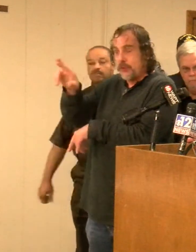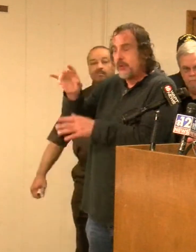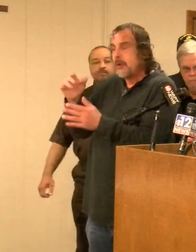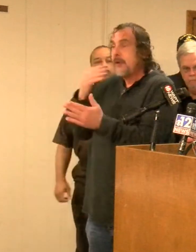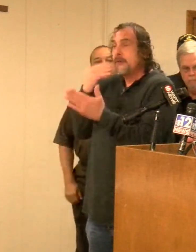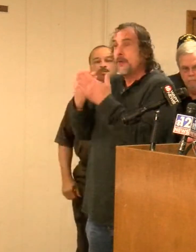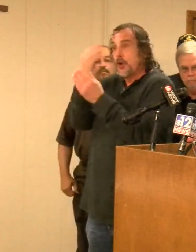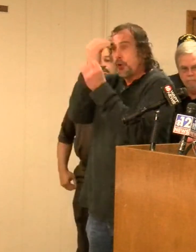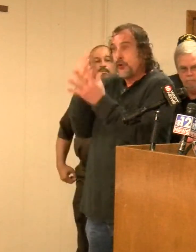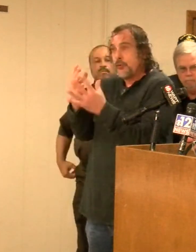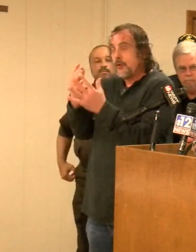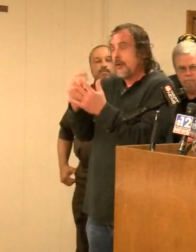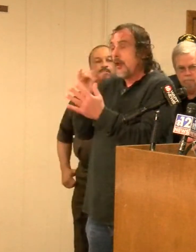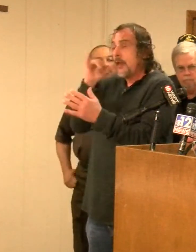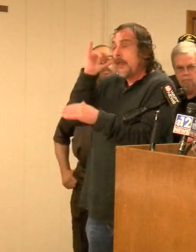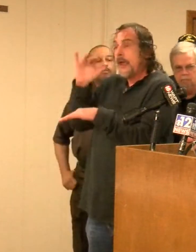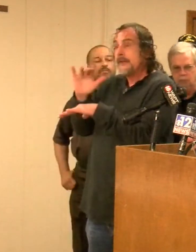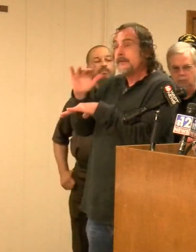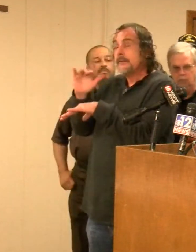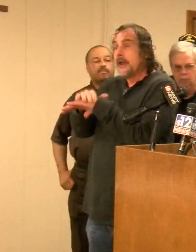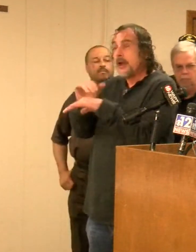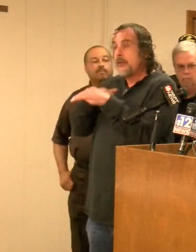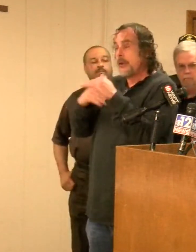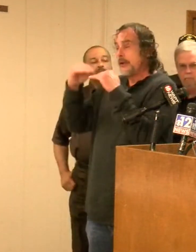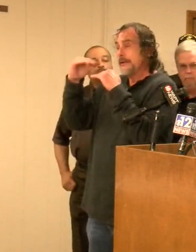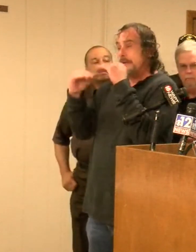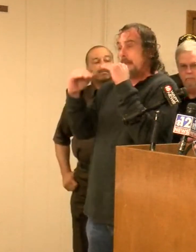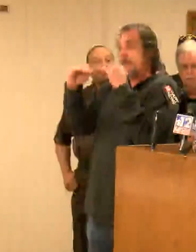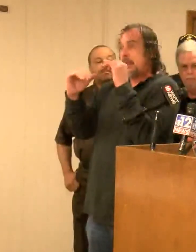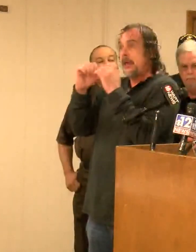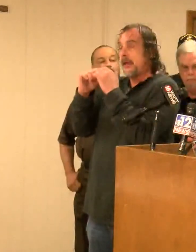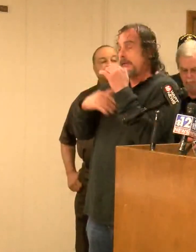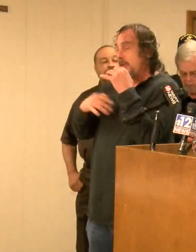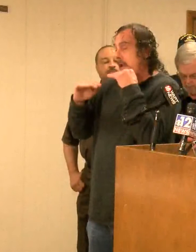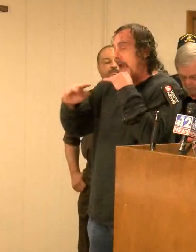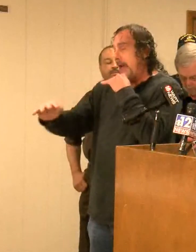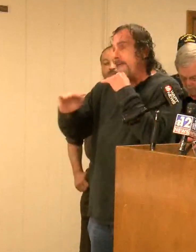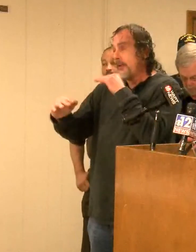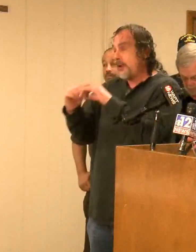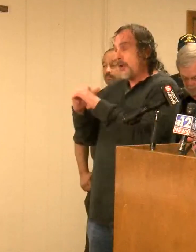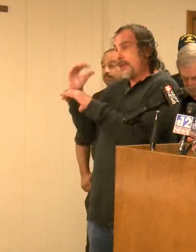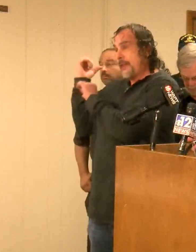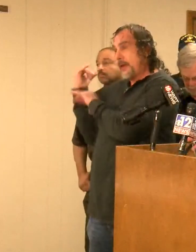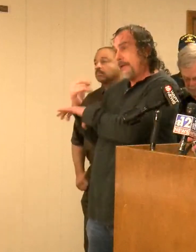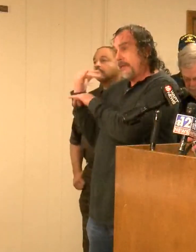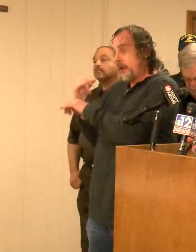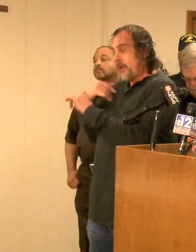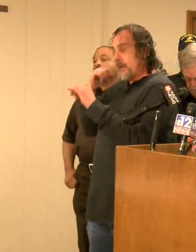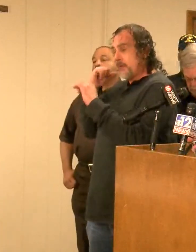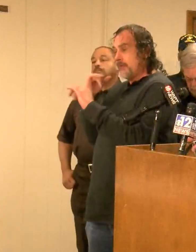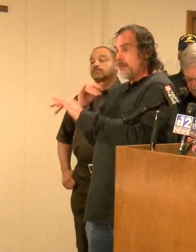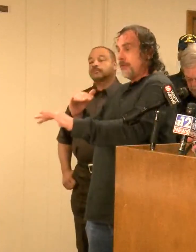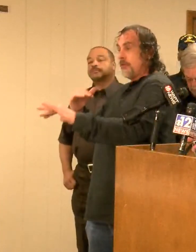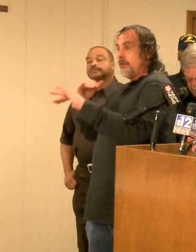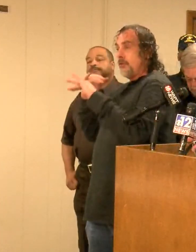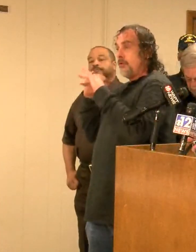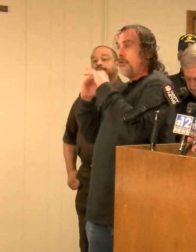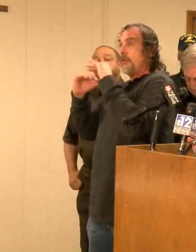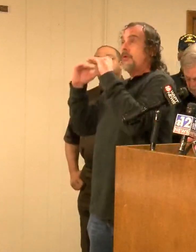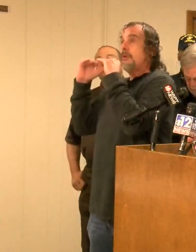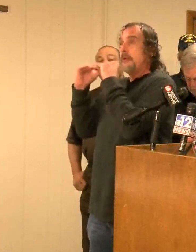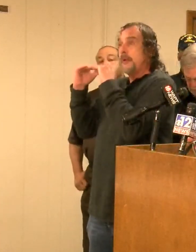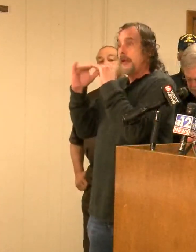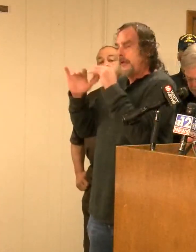we were able to stabilize the rise of the reservoir by increasing our outflows and matching the inflows. That occurred at about 3